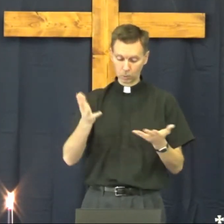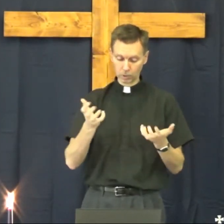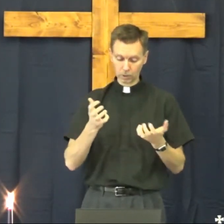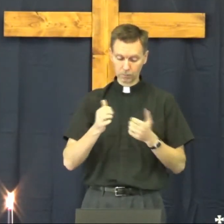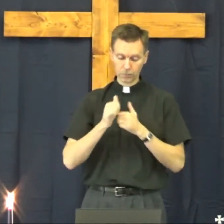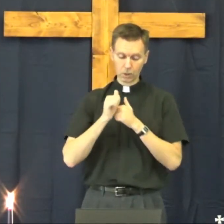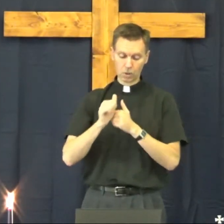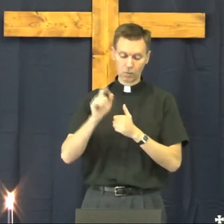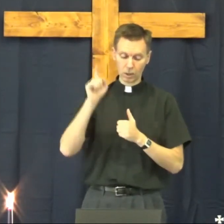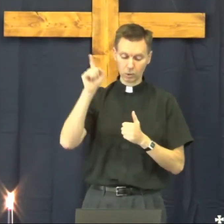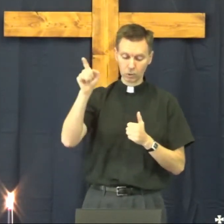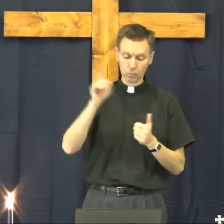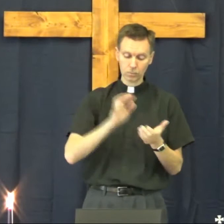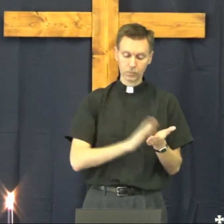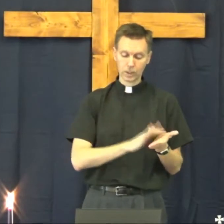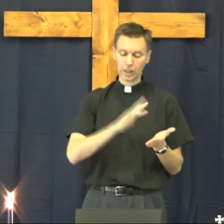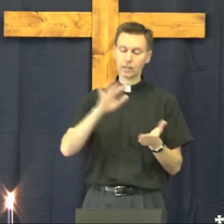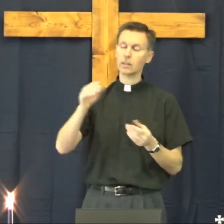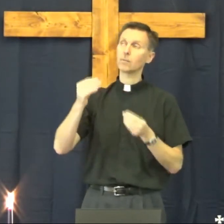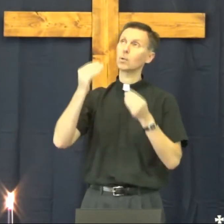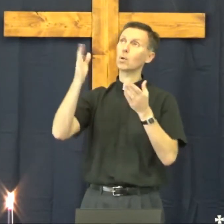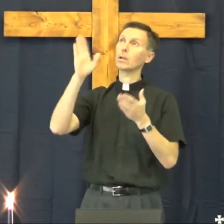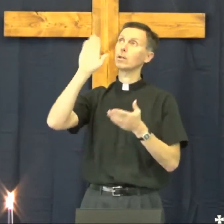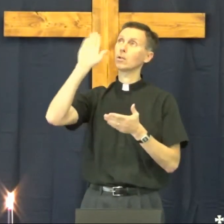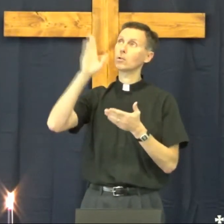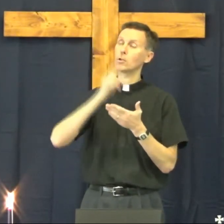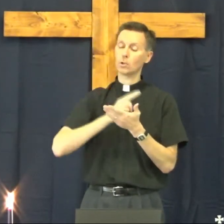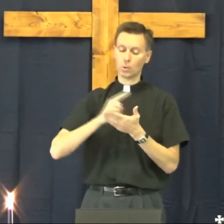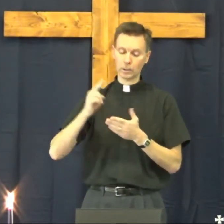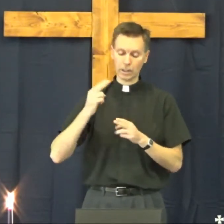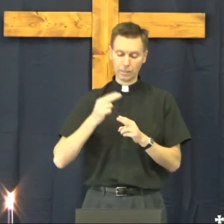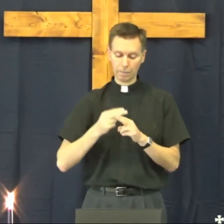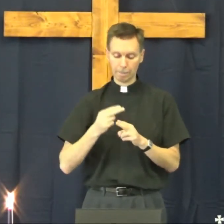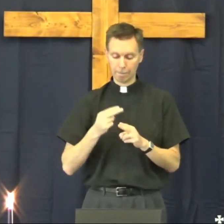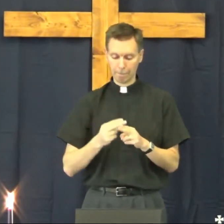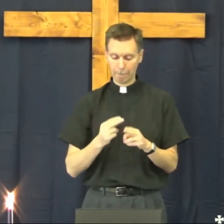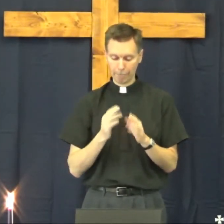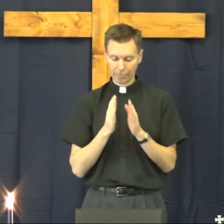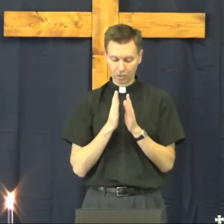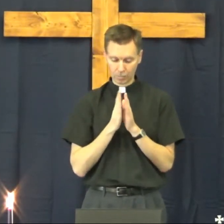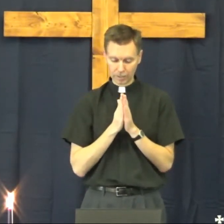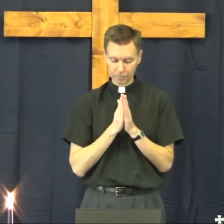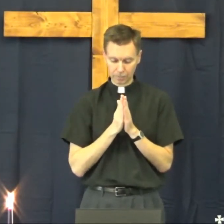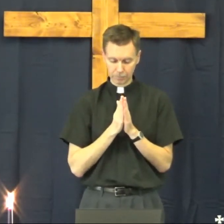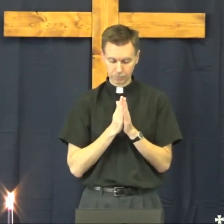will, follow you, and give glory to your holy name. Amen.